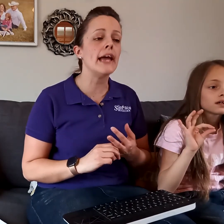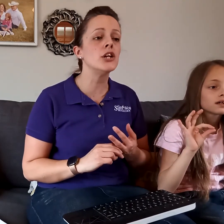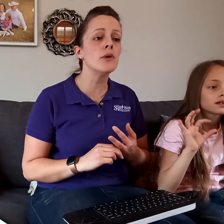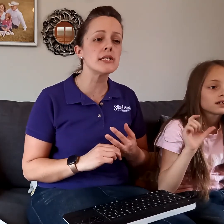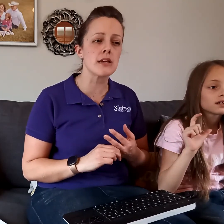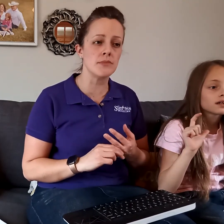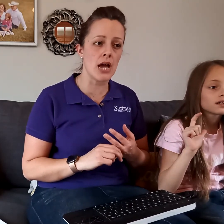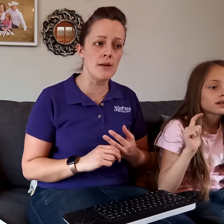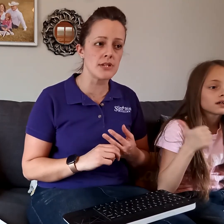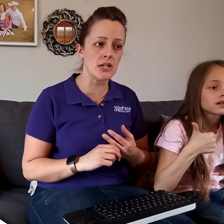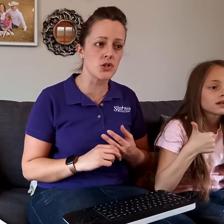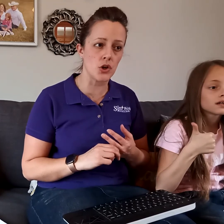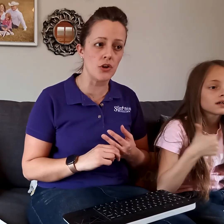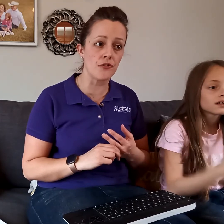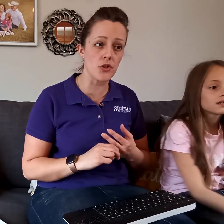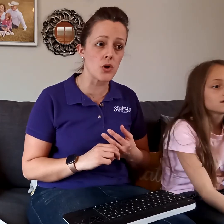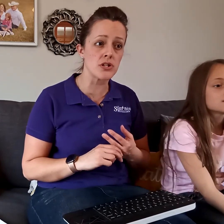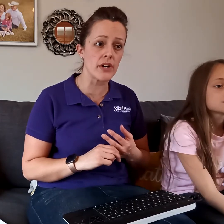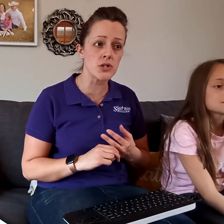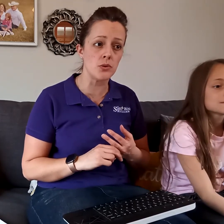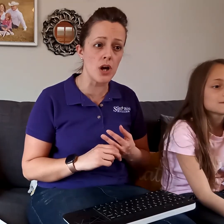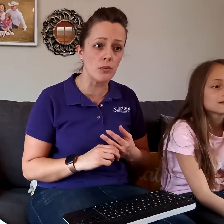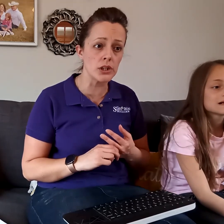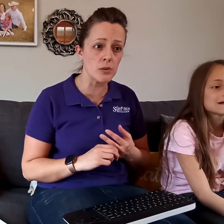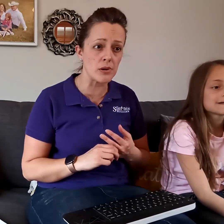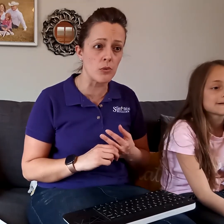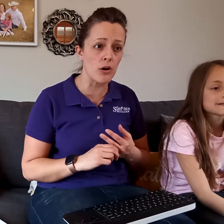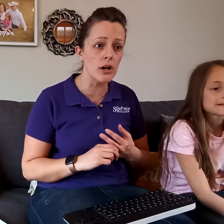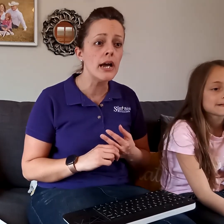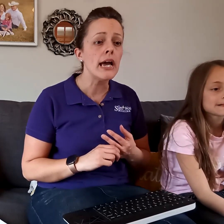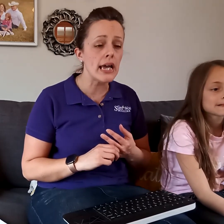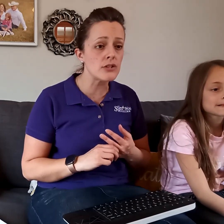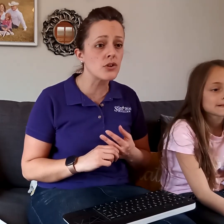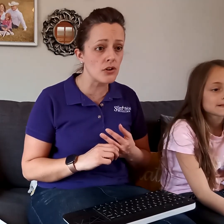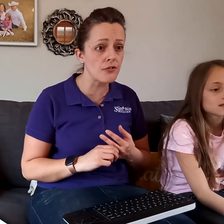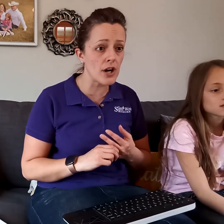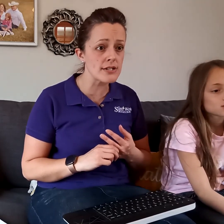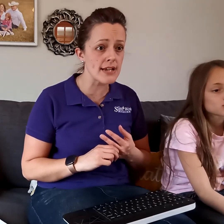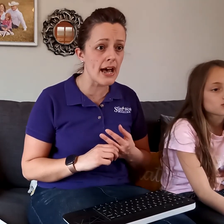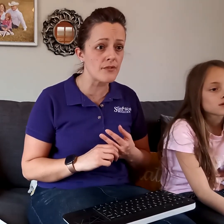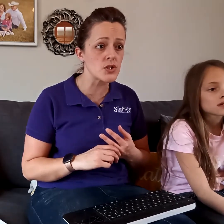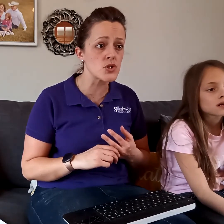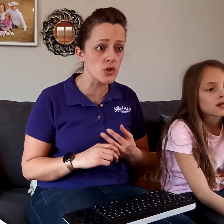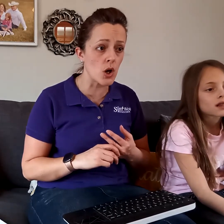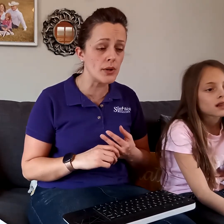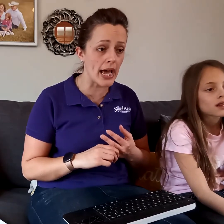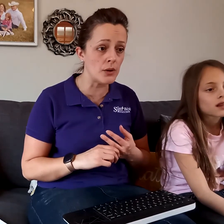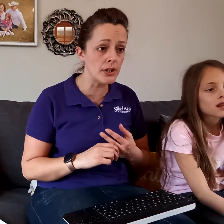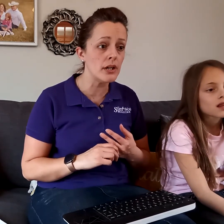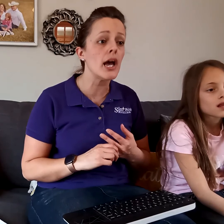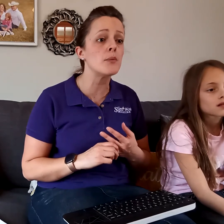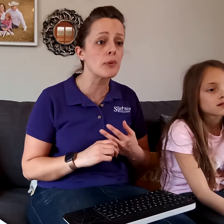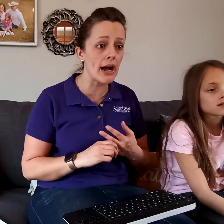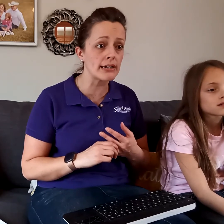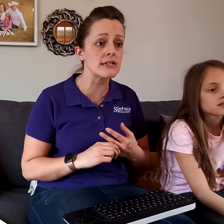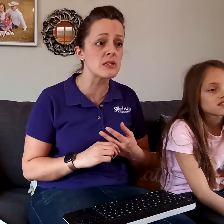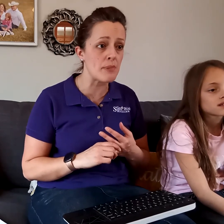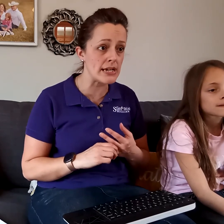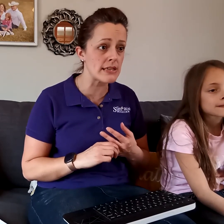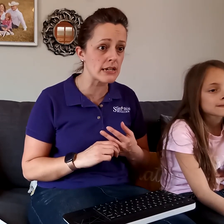what? Sometimes it's good for those of us who know a little bit more. It's good for us to have to slow down and practice the basic